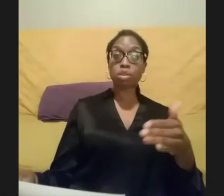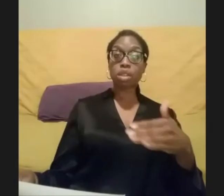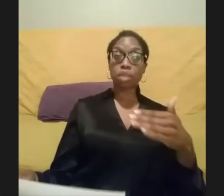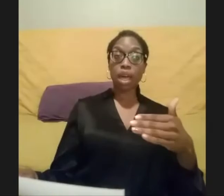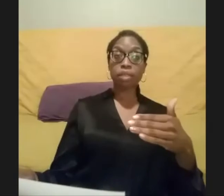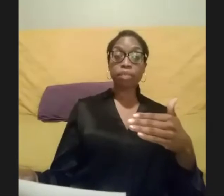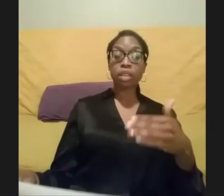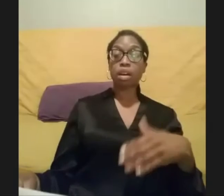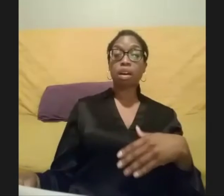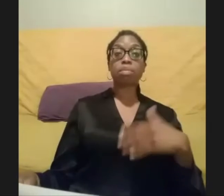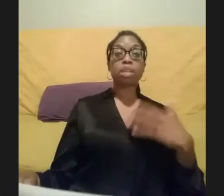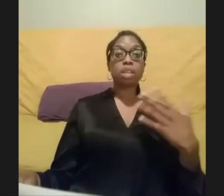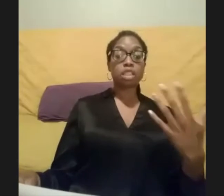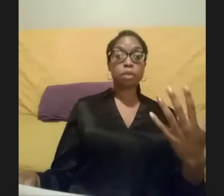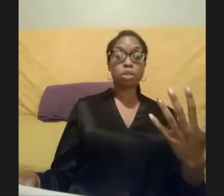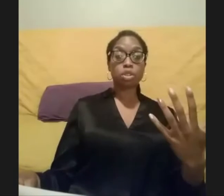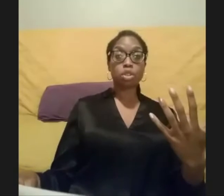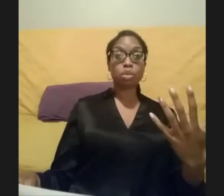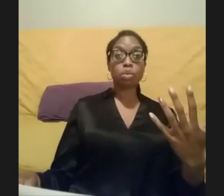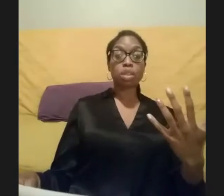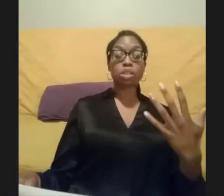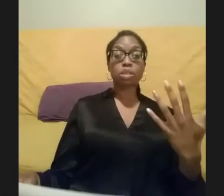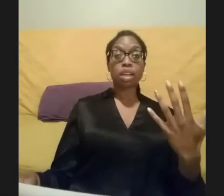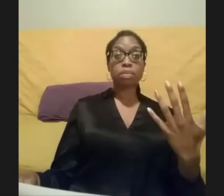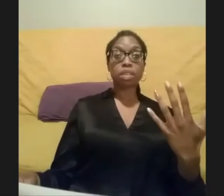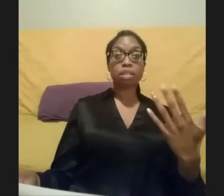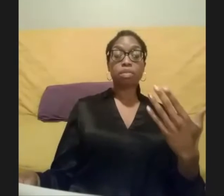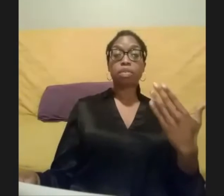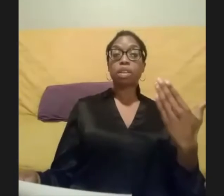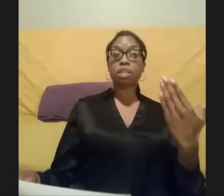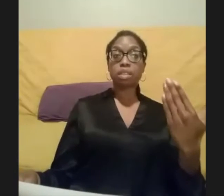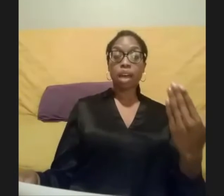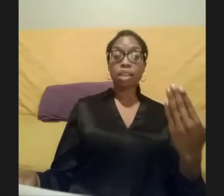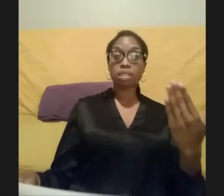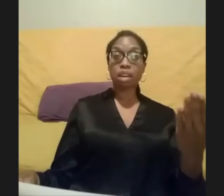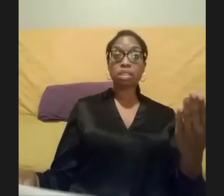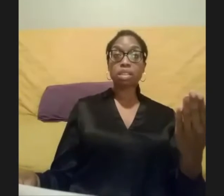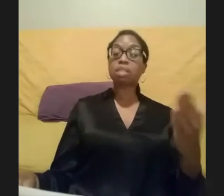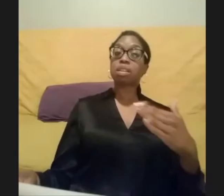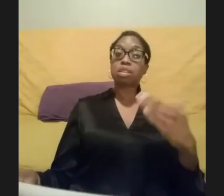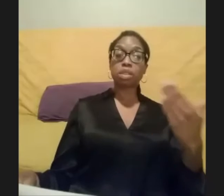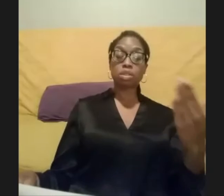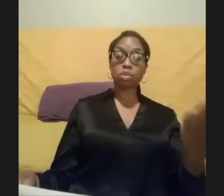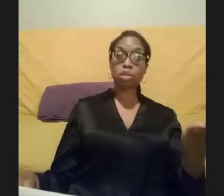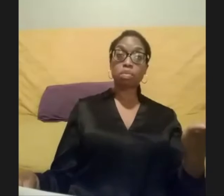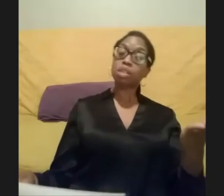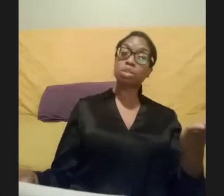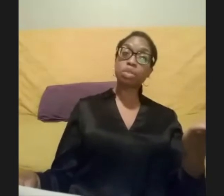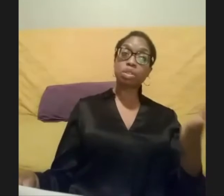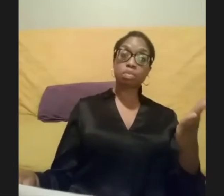with that. Exposure to certain types of dyes and toxins can also be associated with certain blood tumors and blood